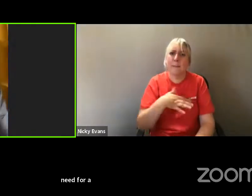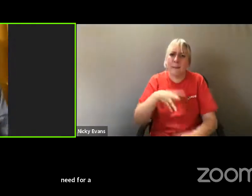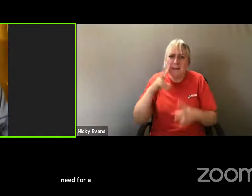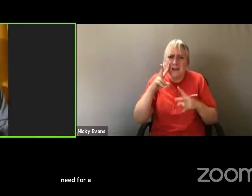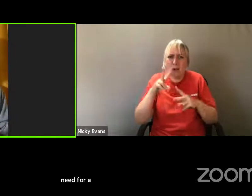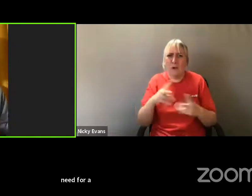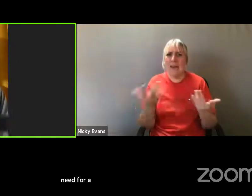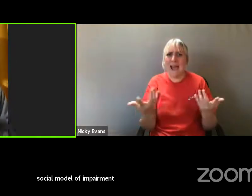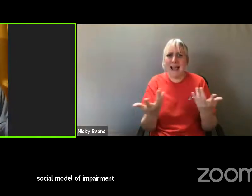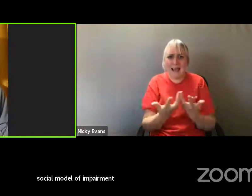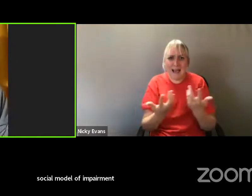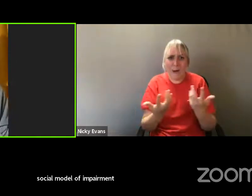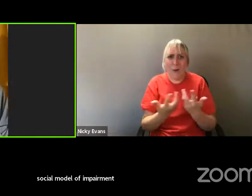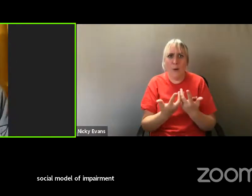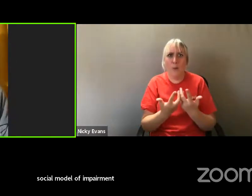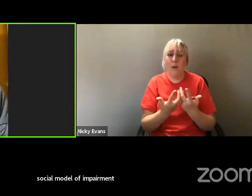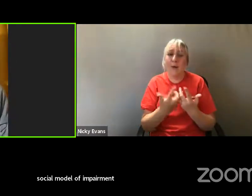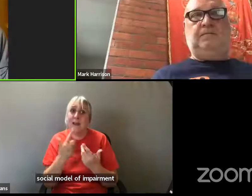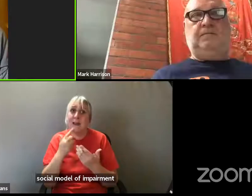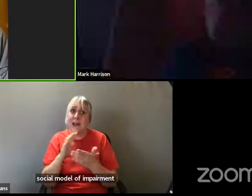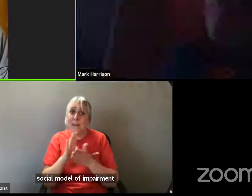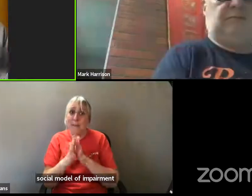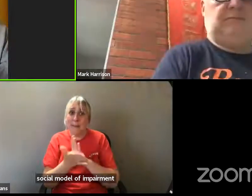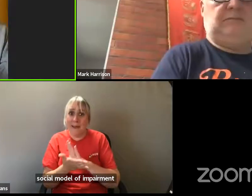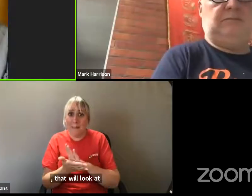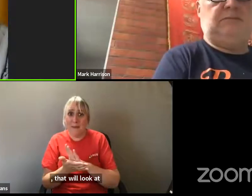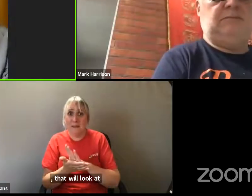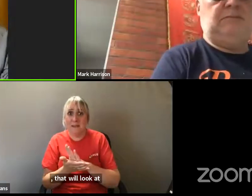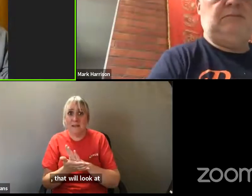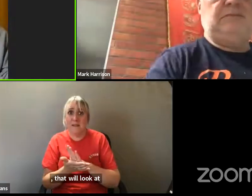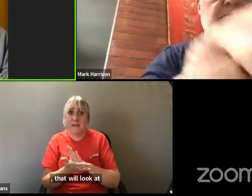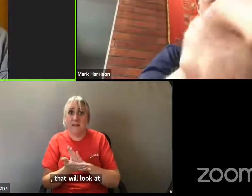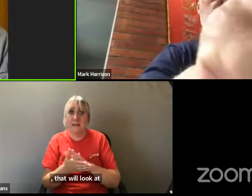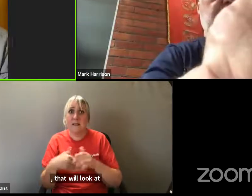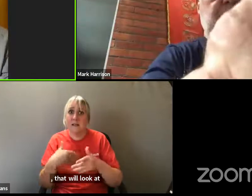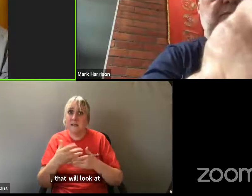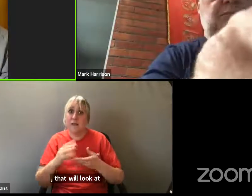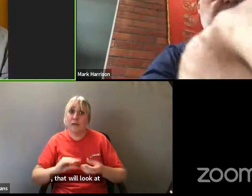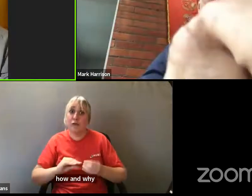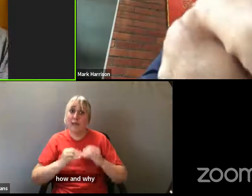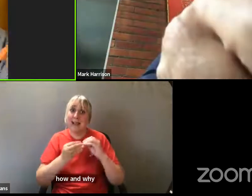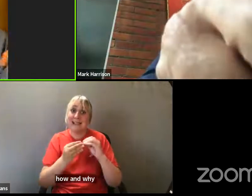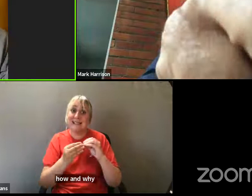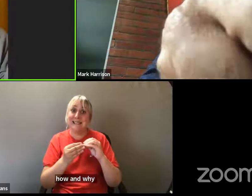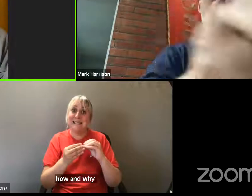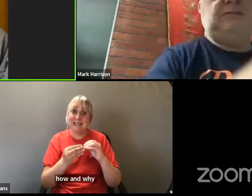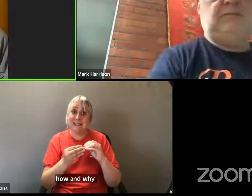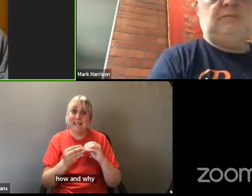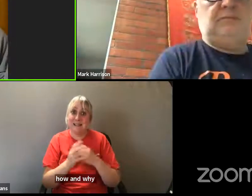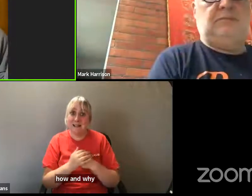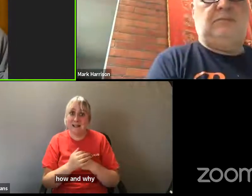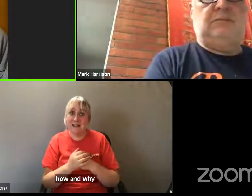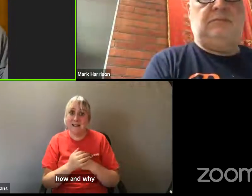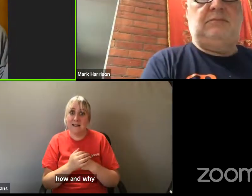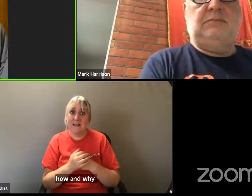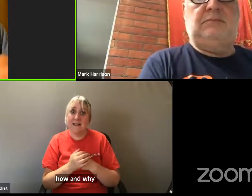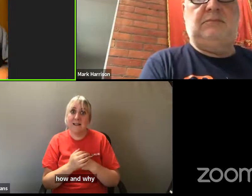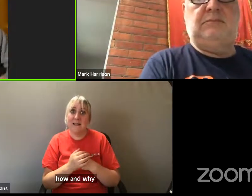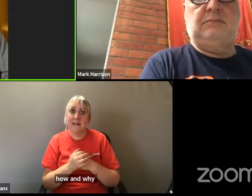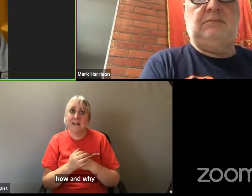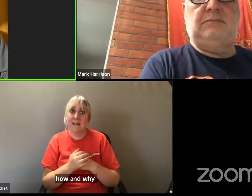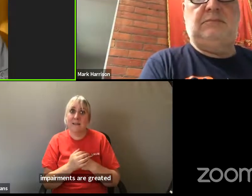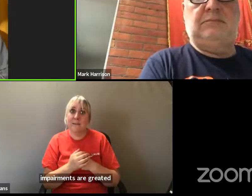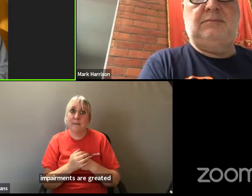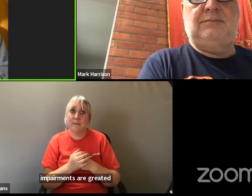and why impairment are created and who benefit from